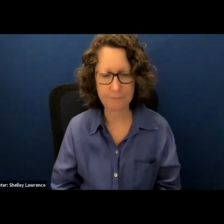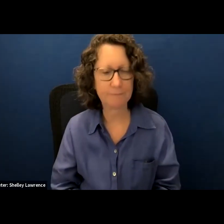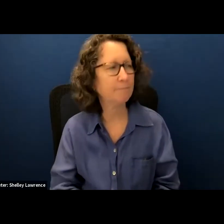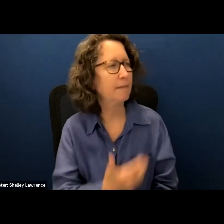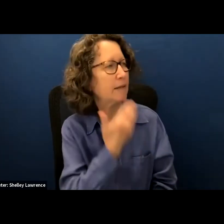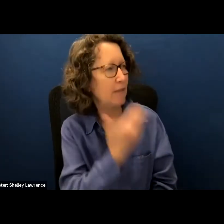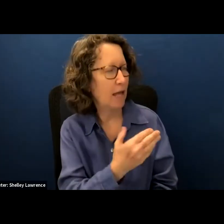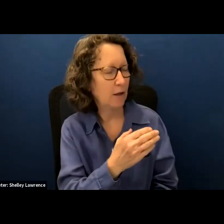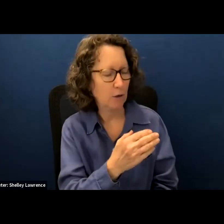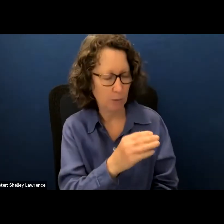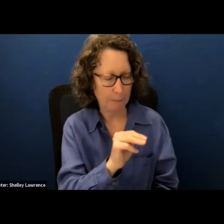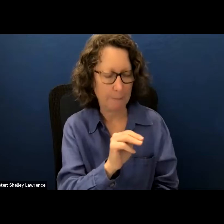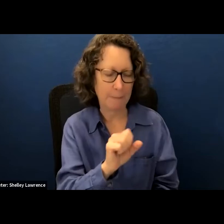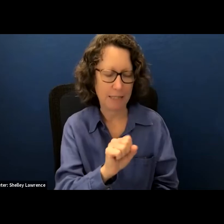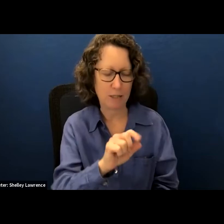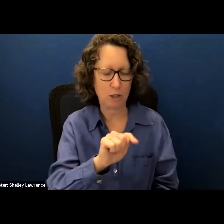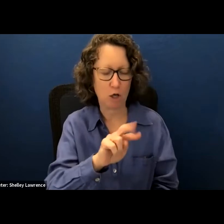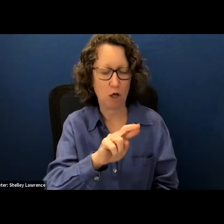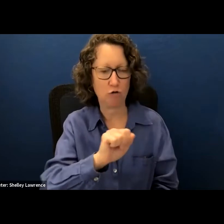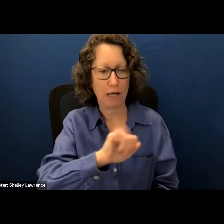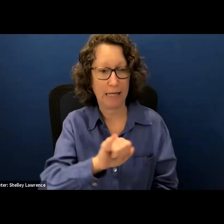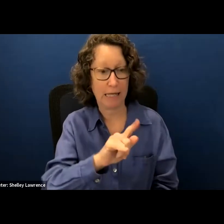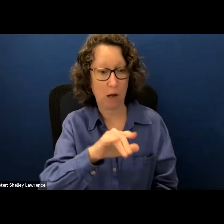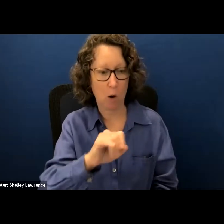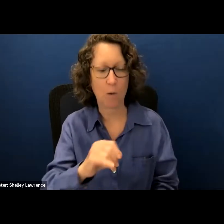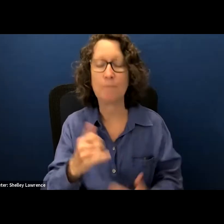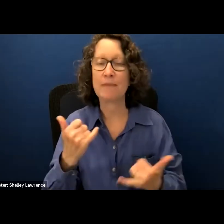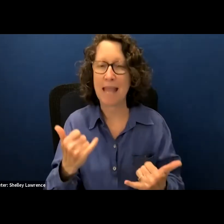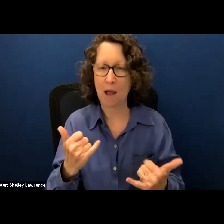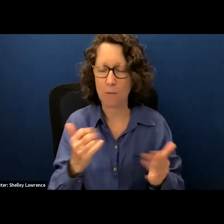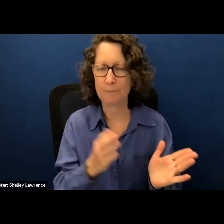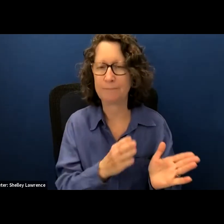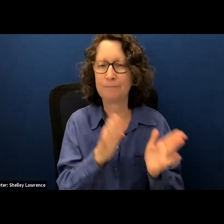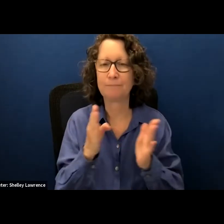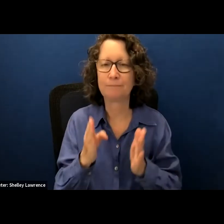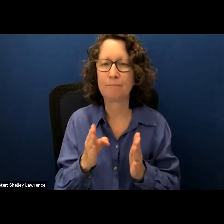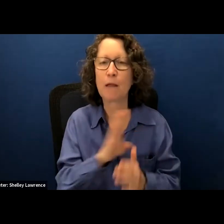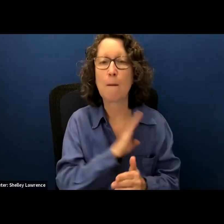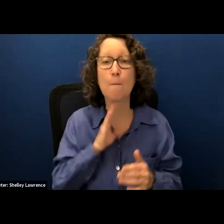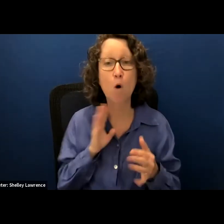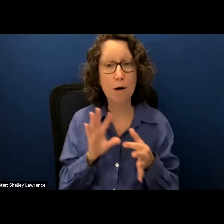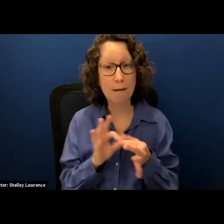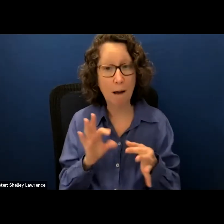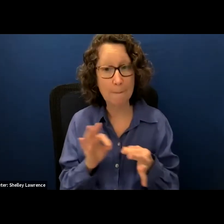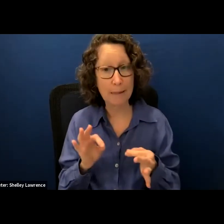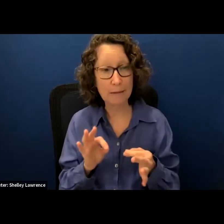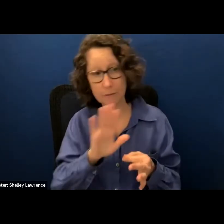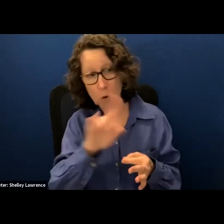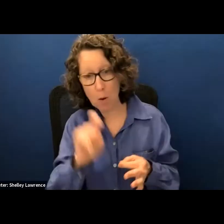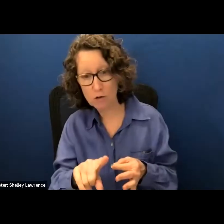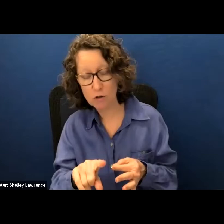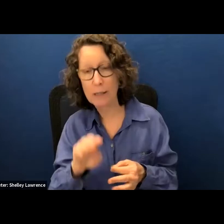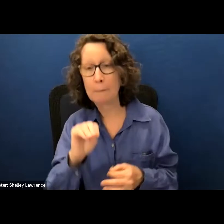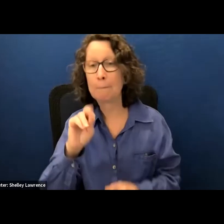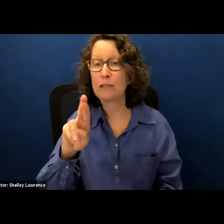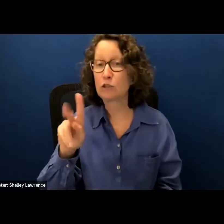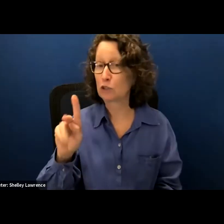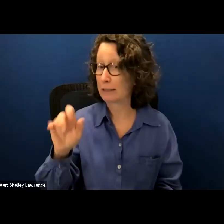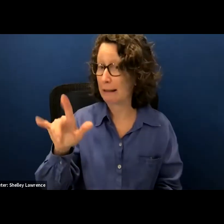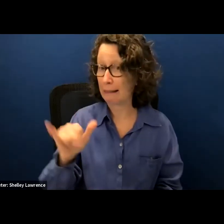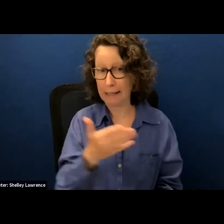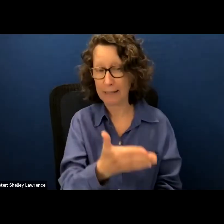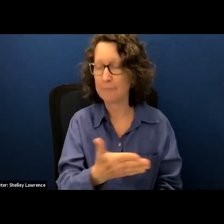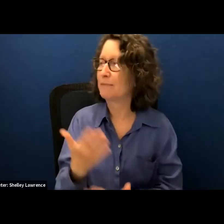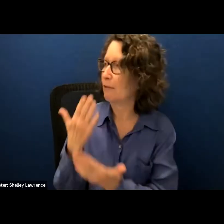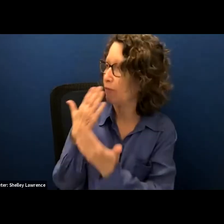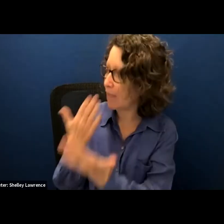Thank you, Ms. Trujillo. Yes, now to board comments and questions. Mr. Kelly. Thank